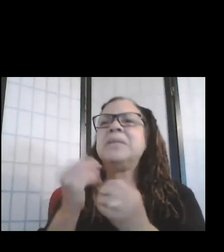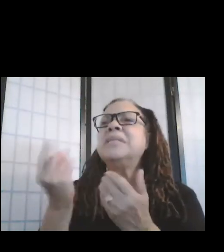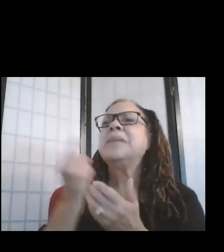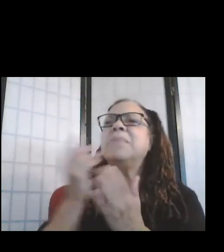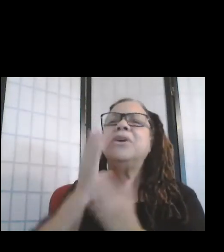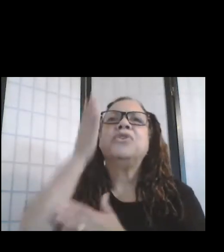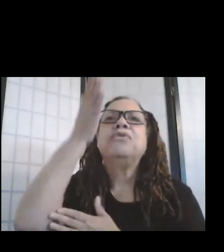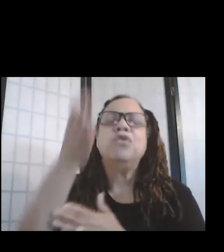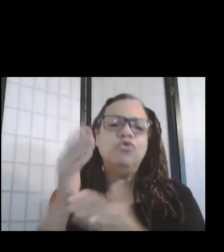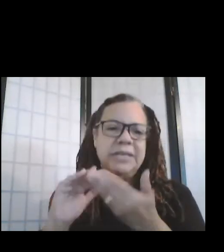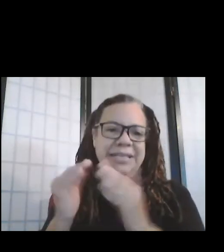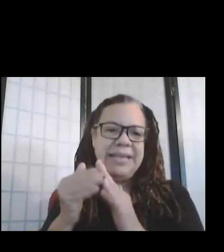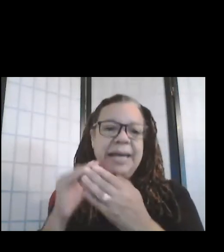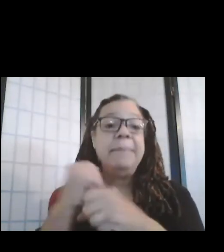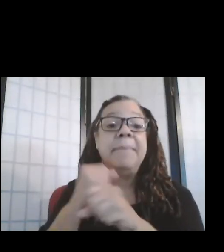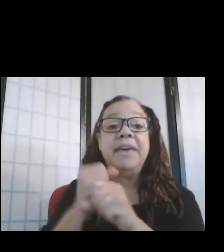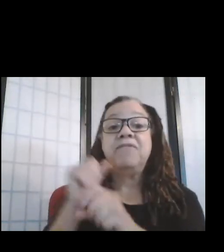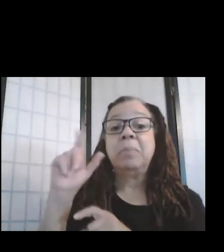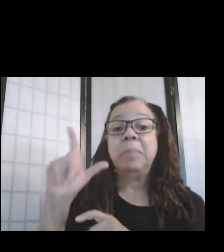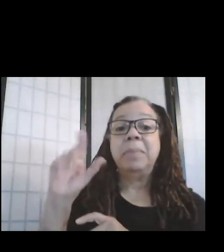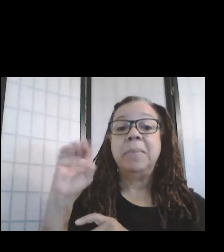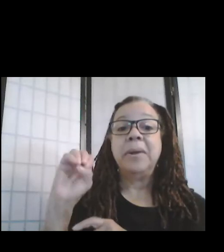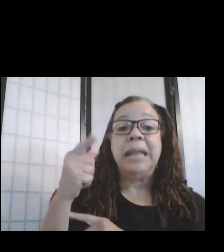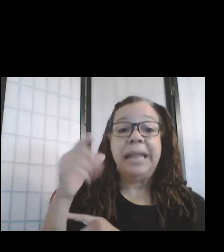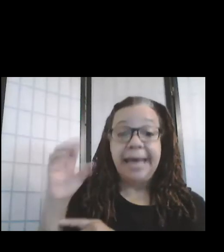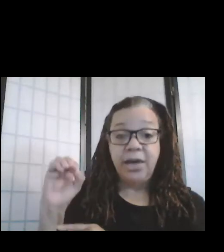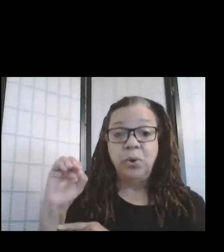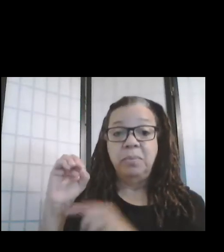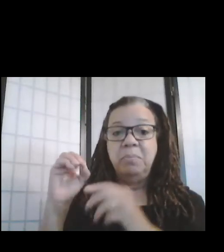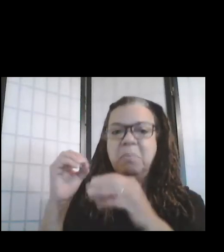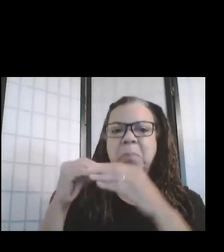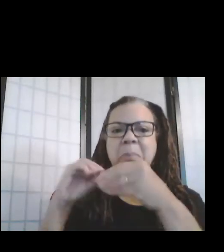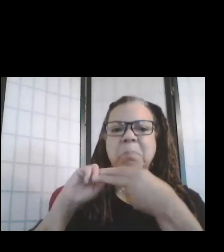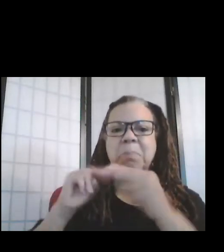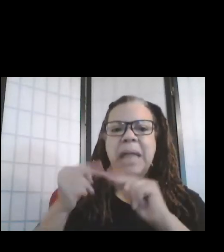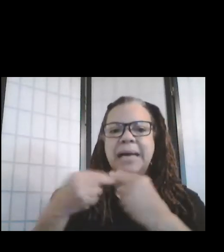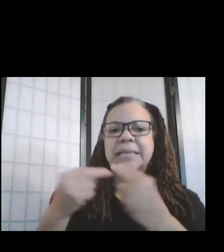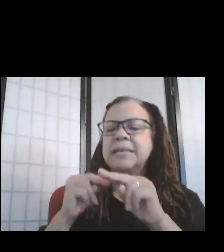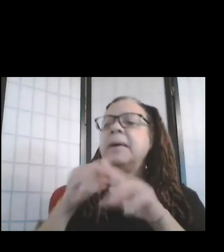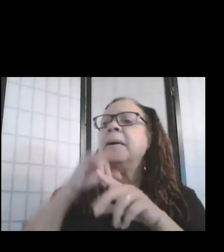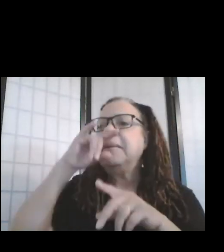city made from Lego blocks by local school children. It sets her